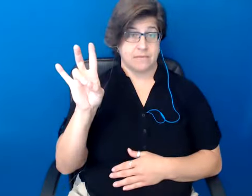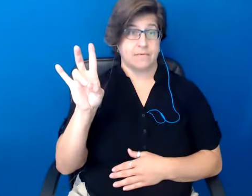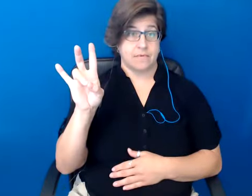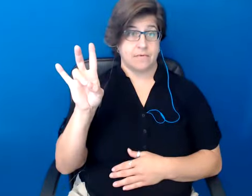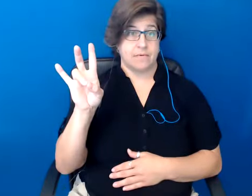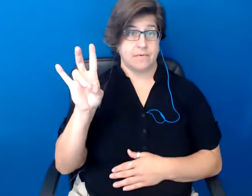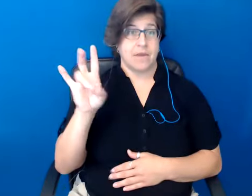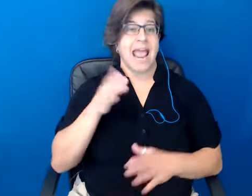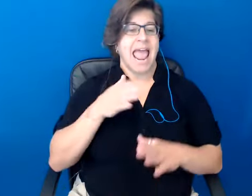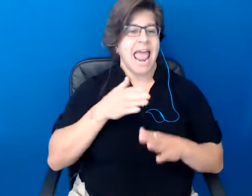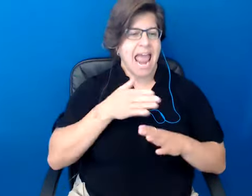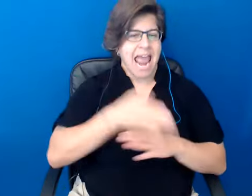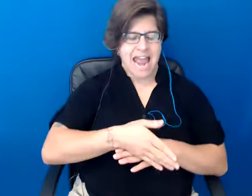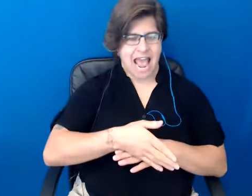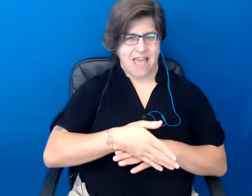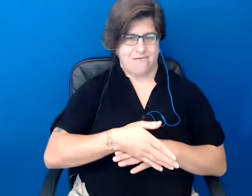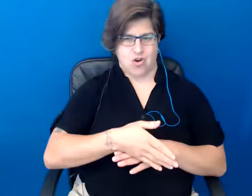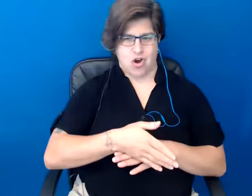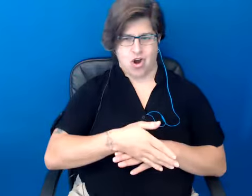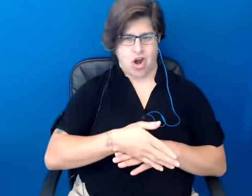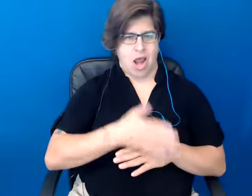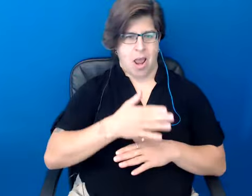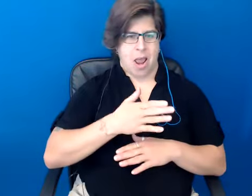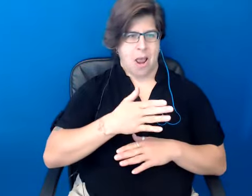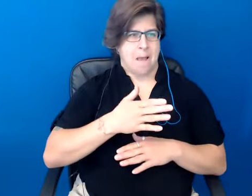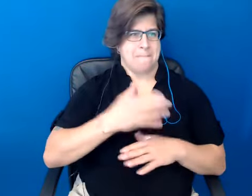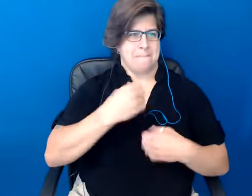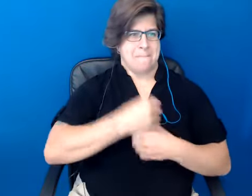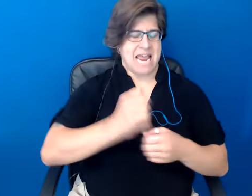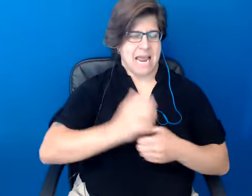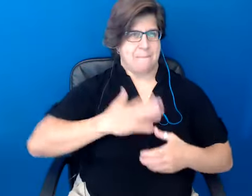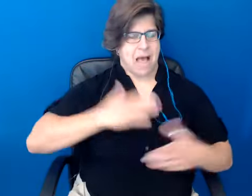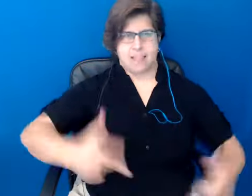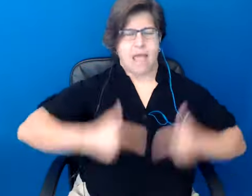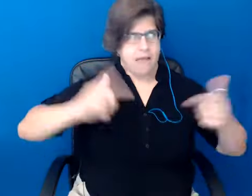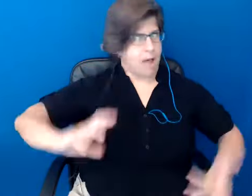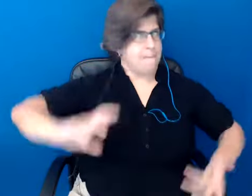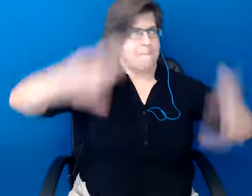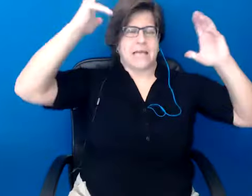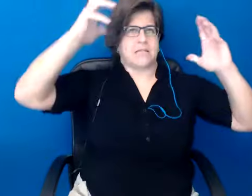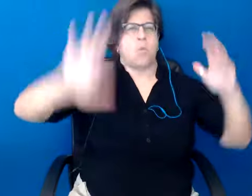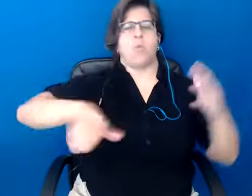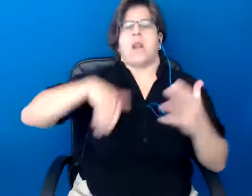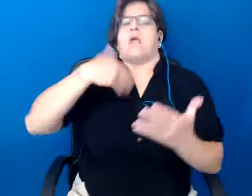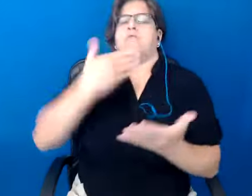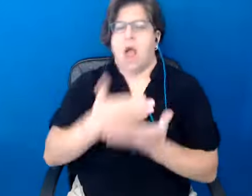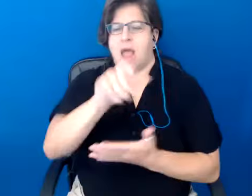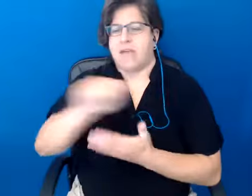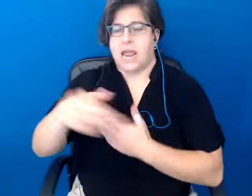my sobriety date is November 15, 2007. And after making a mess of my